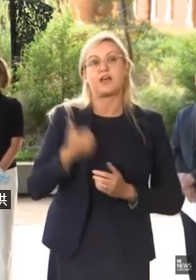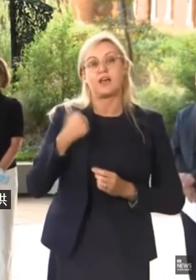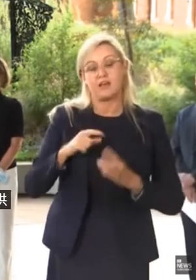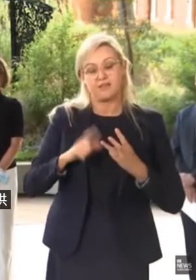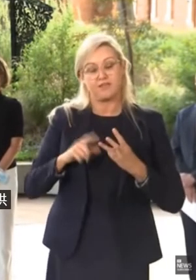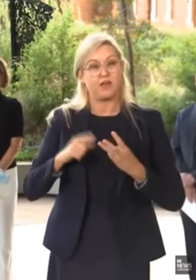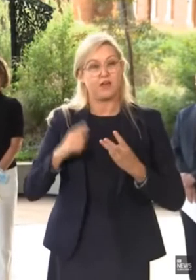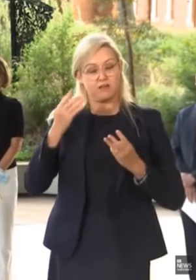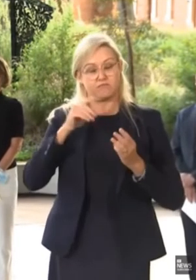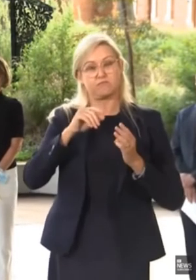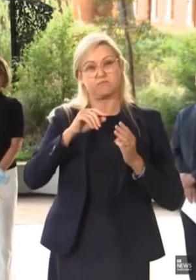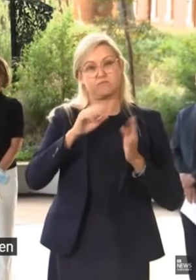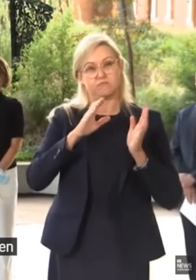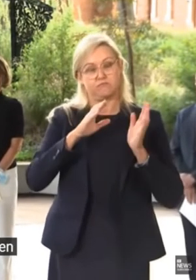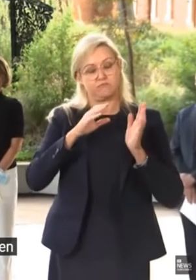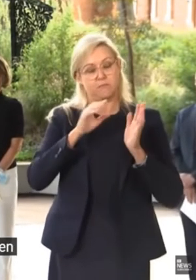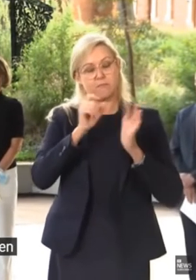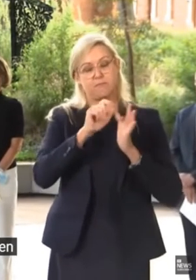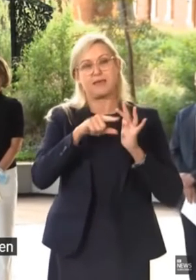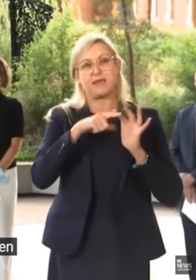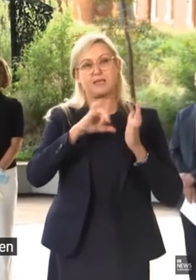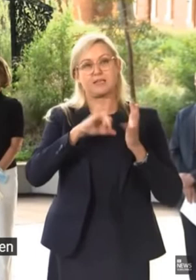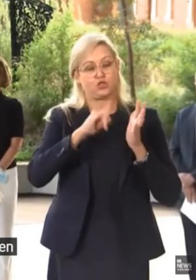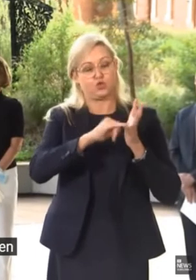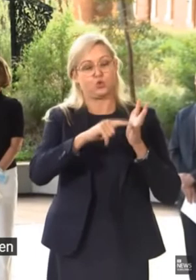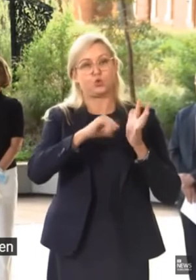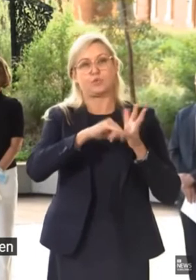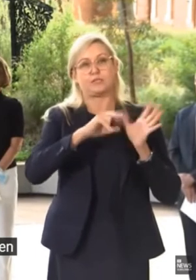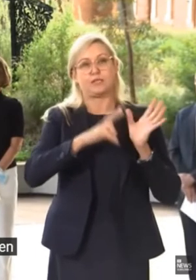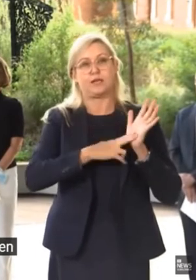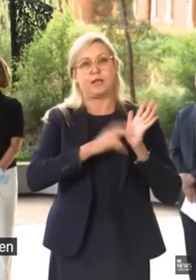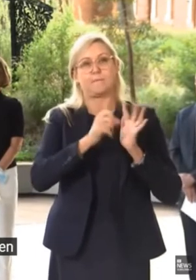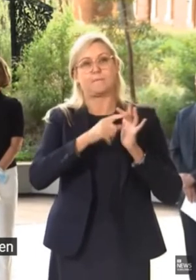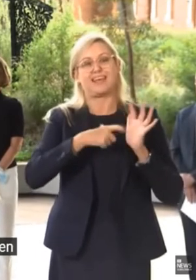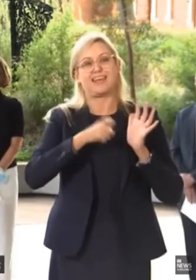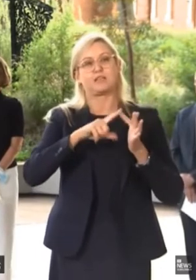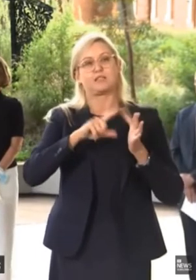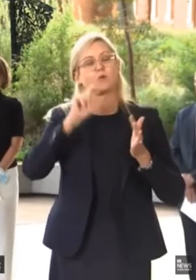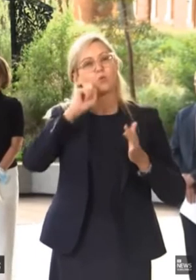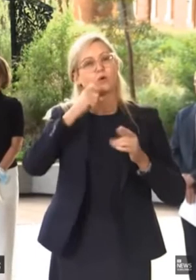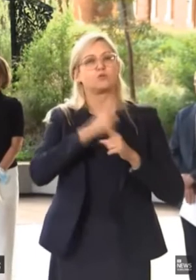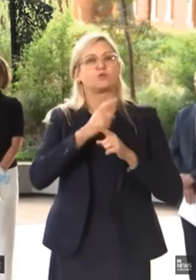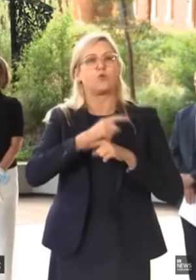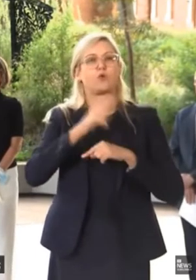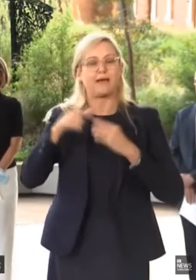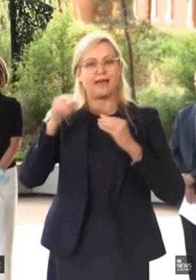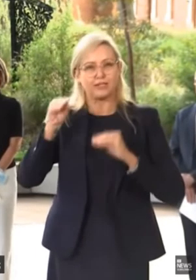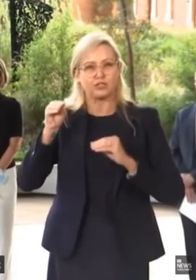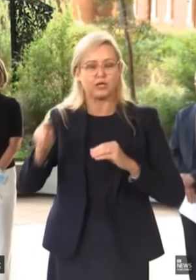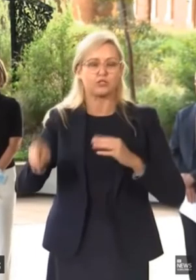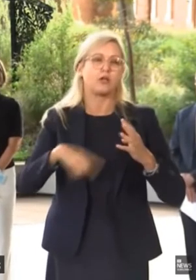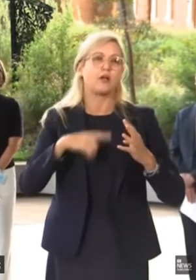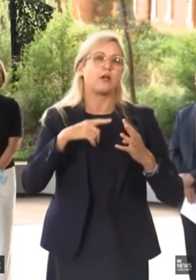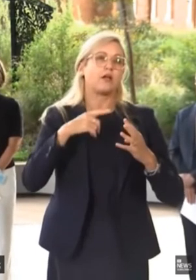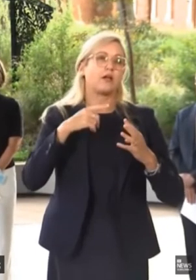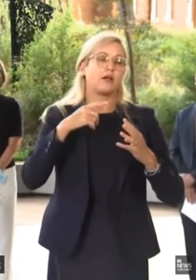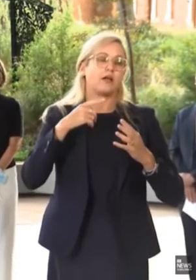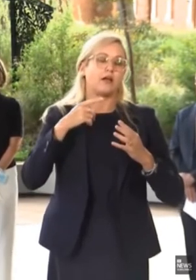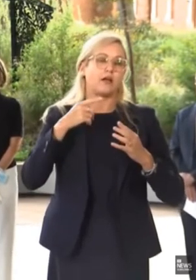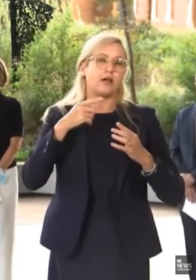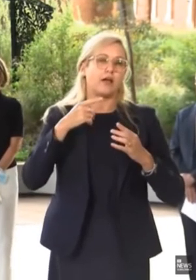give an update in relation to non-urgent elective surgery, as well as the hospital system here in New South